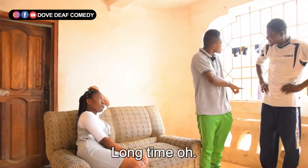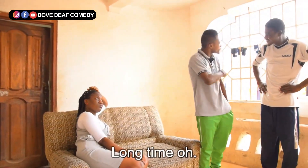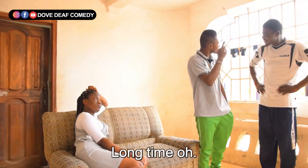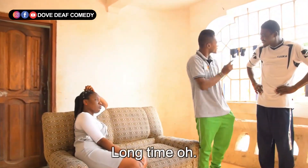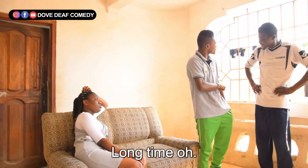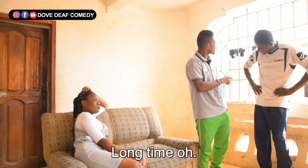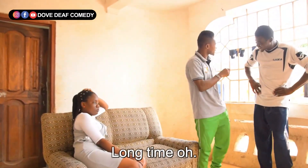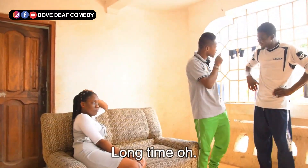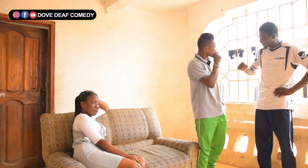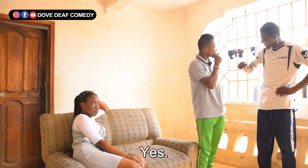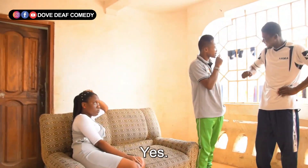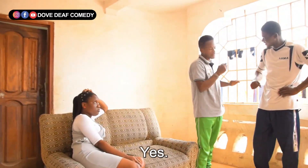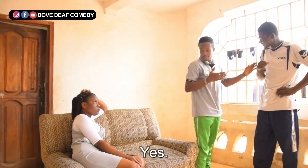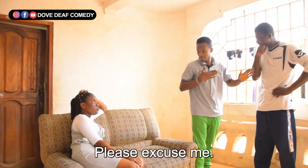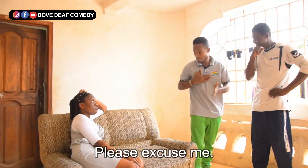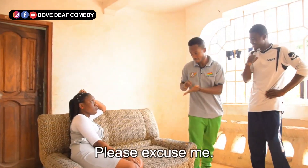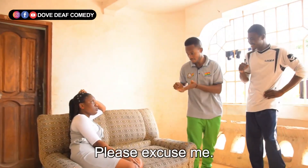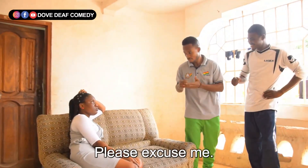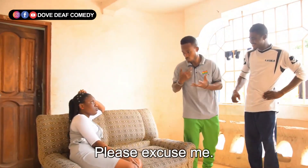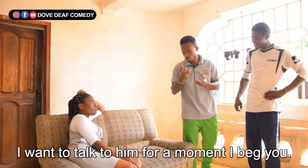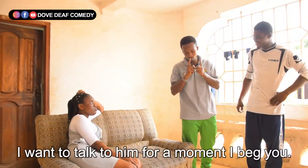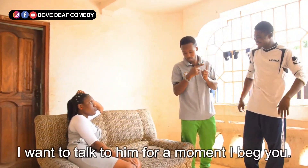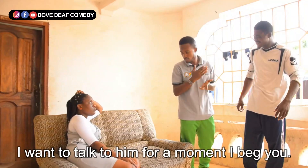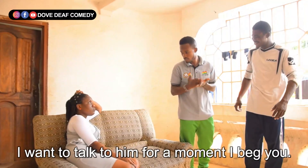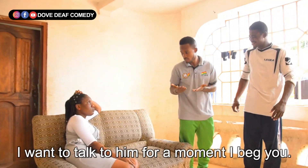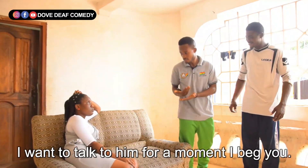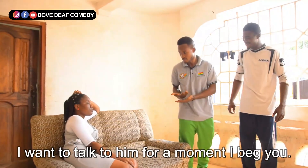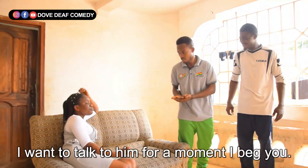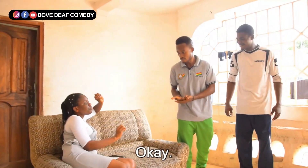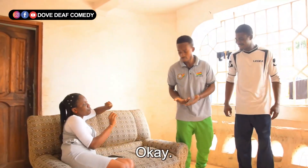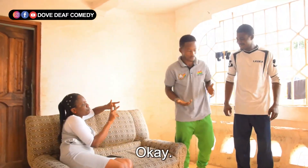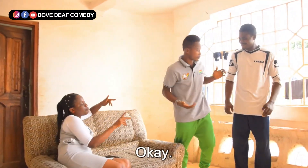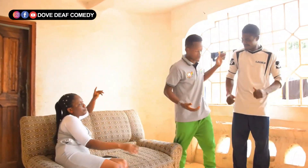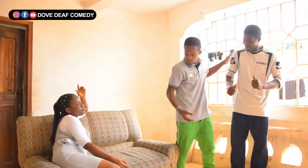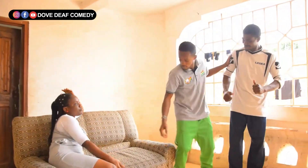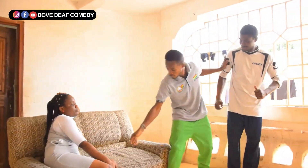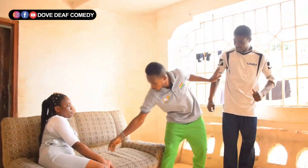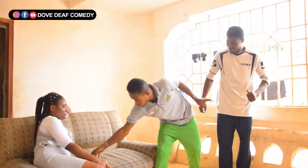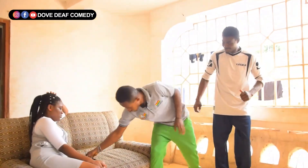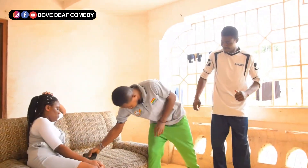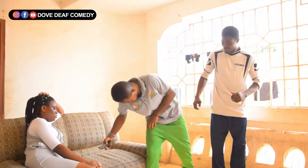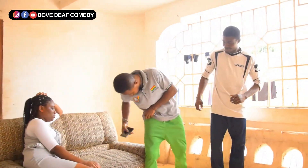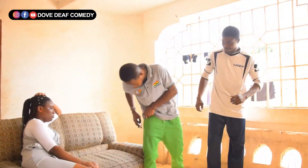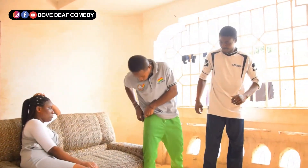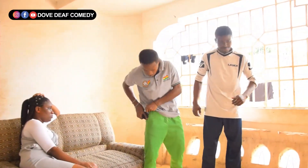Long time, oh. Yes. Please excuse me. I want to talk to him for a moment, I beg you. Okay.